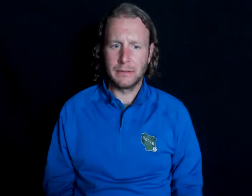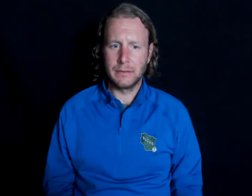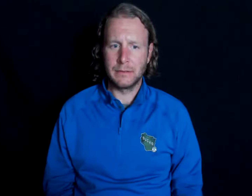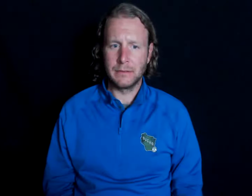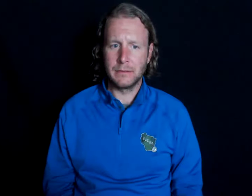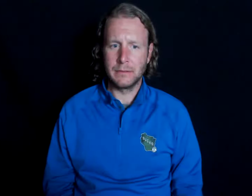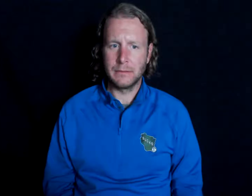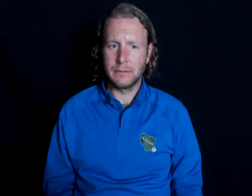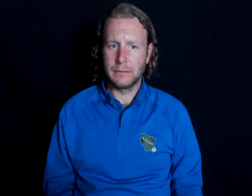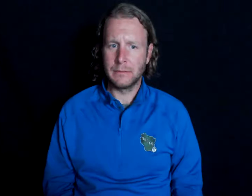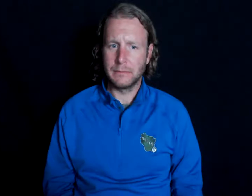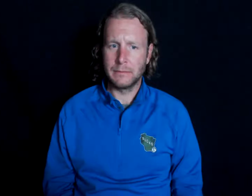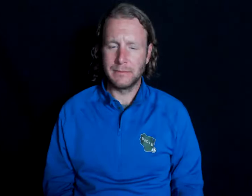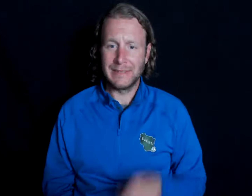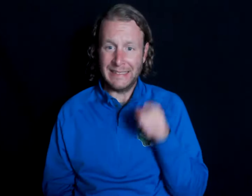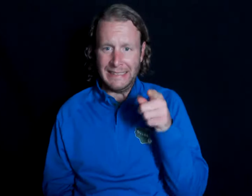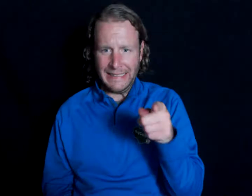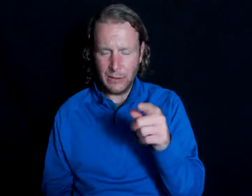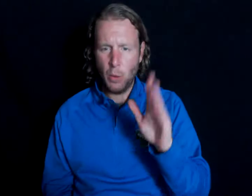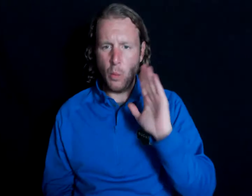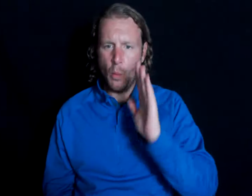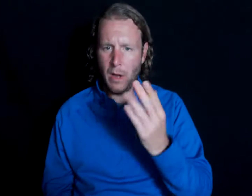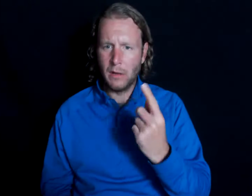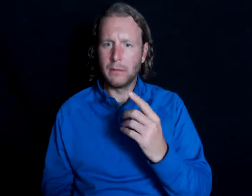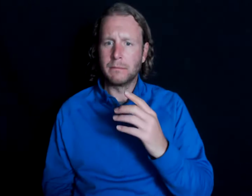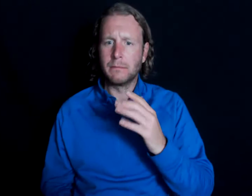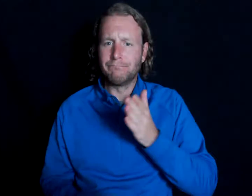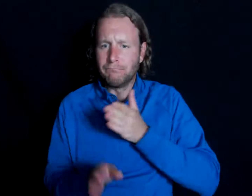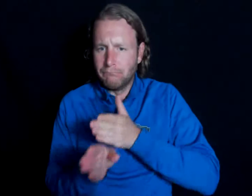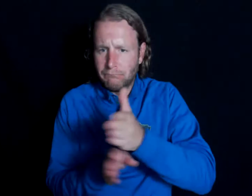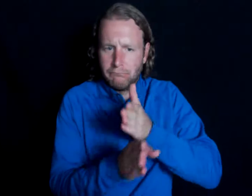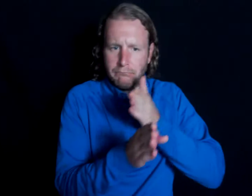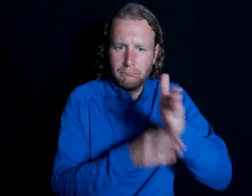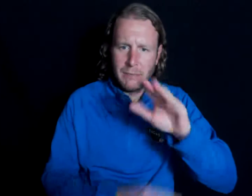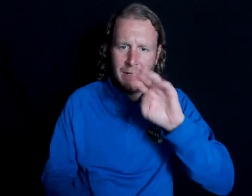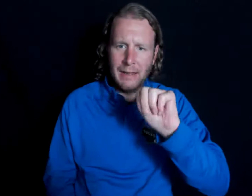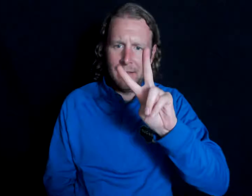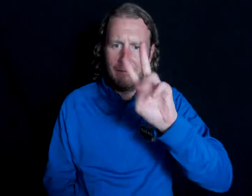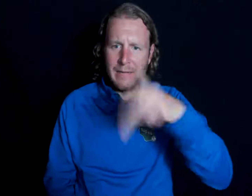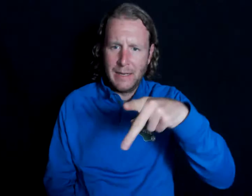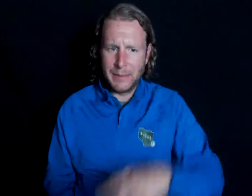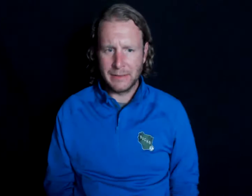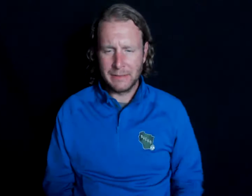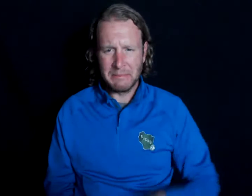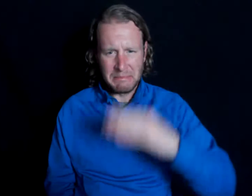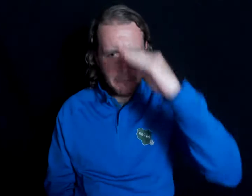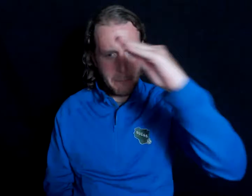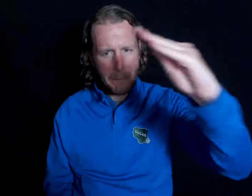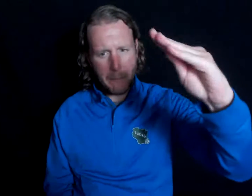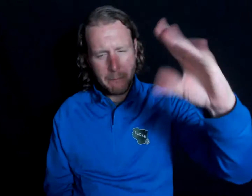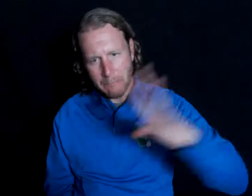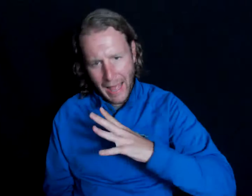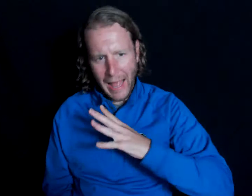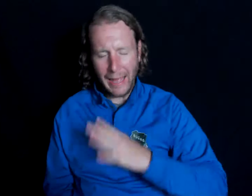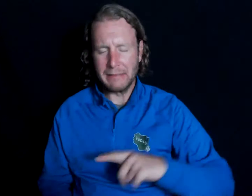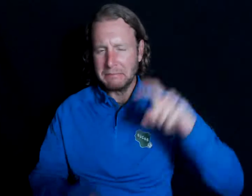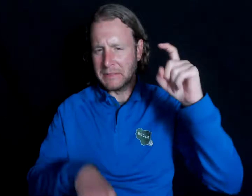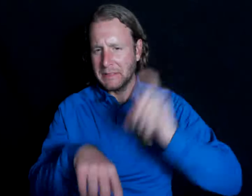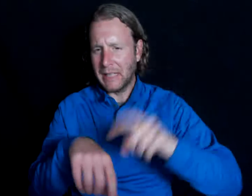be the back-to-back MVP, and just that is a man's move. Good night. Turn the lights out. We